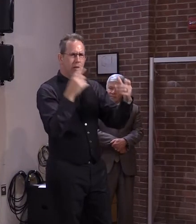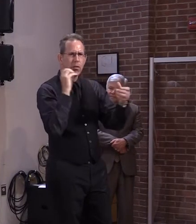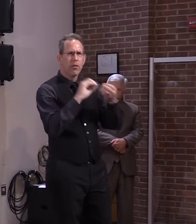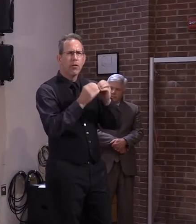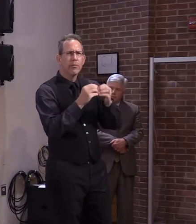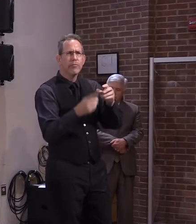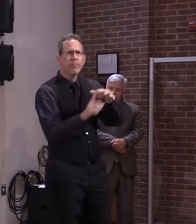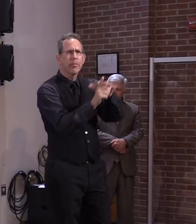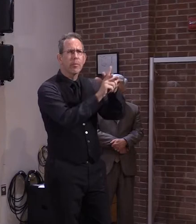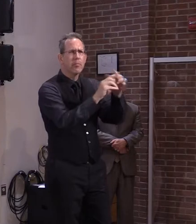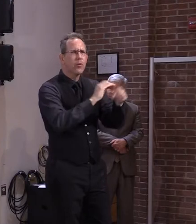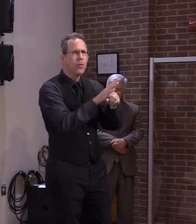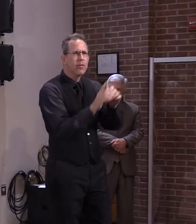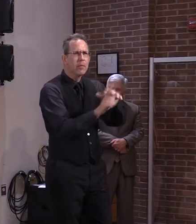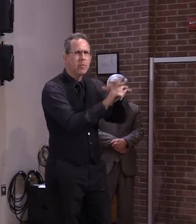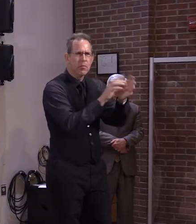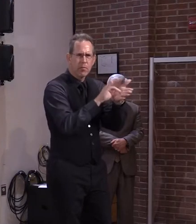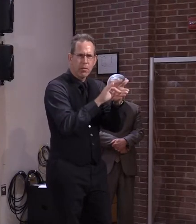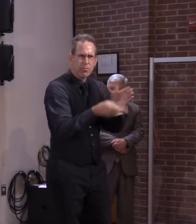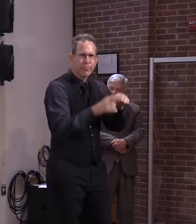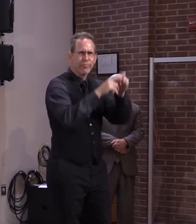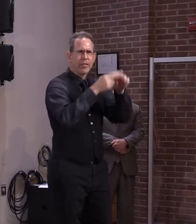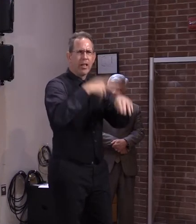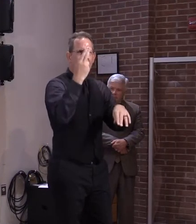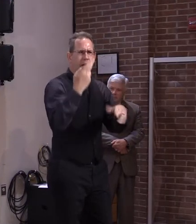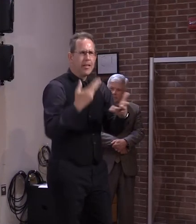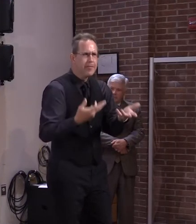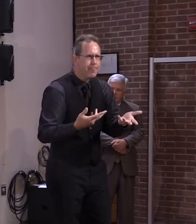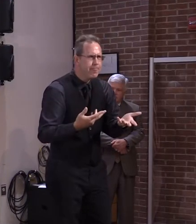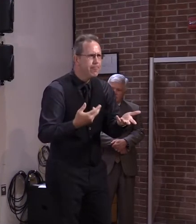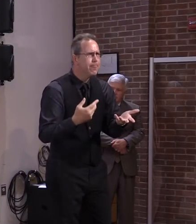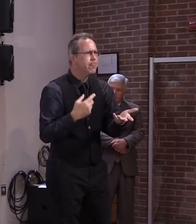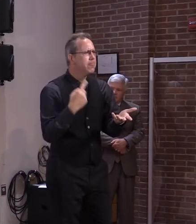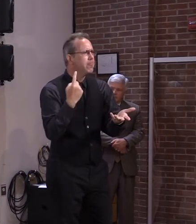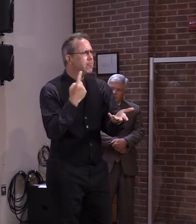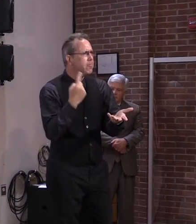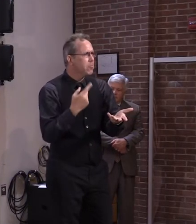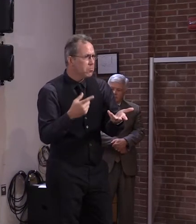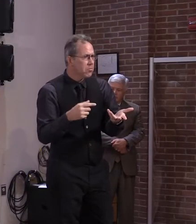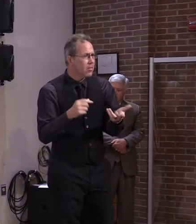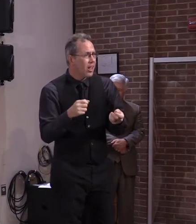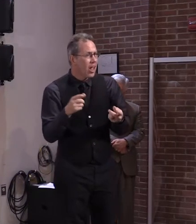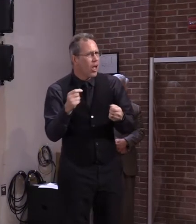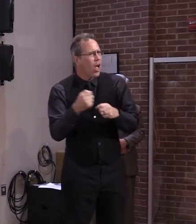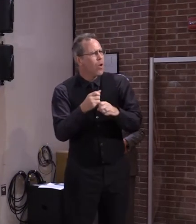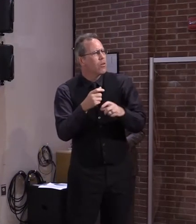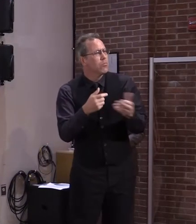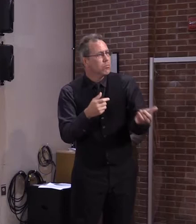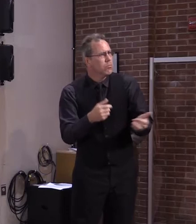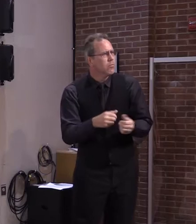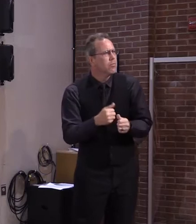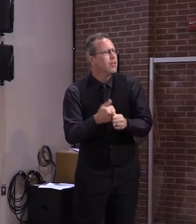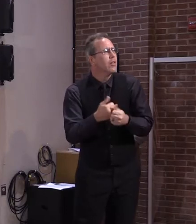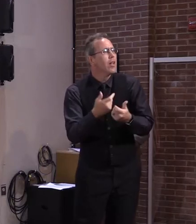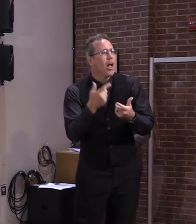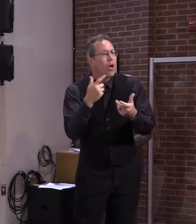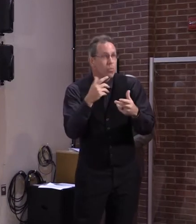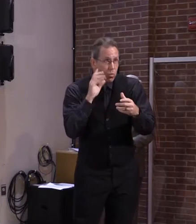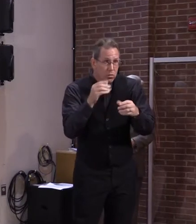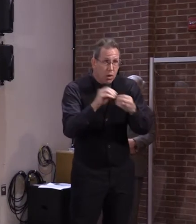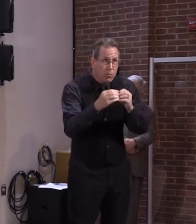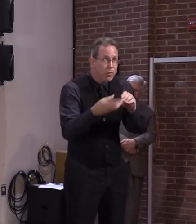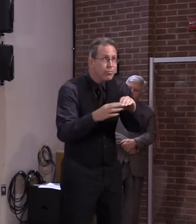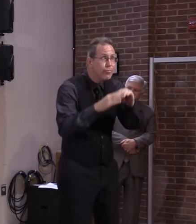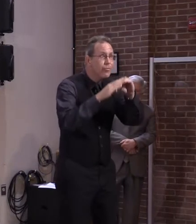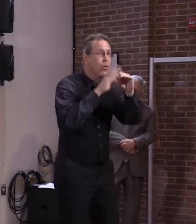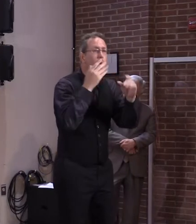of expected, you know, to trend, keep trending upwards, or do you see this just being a high and then come back down? Well,